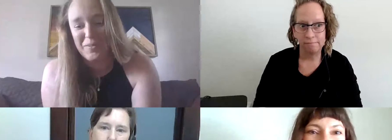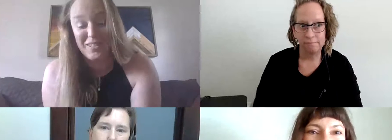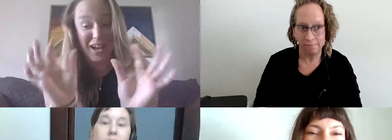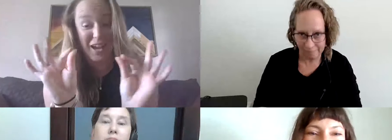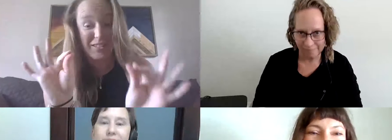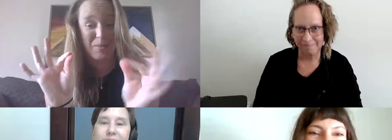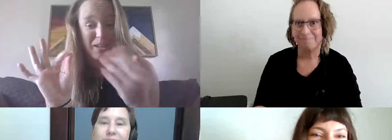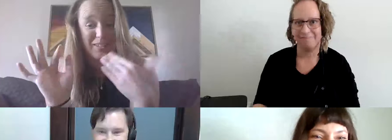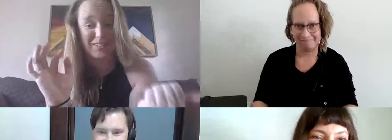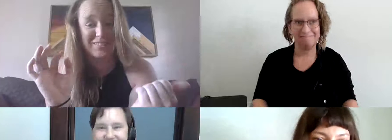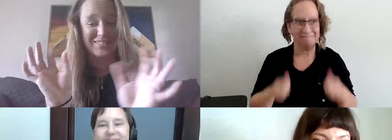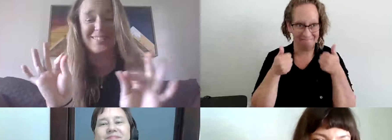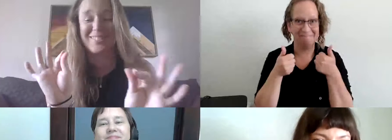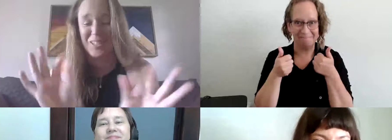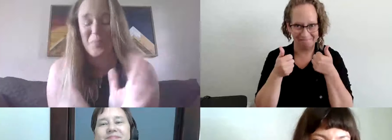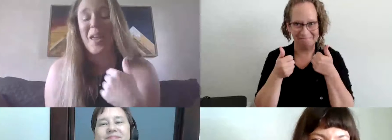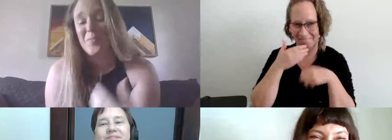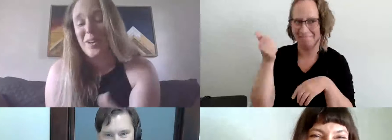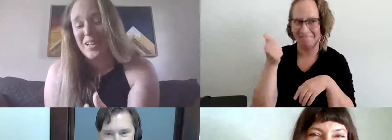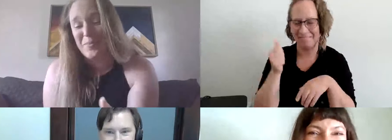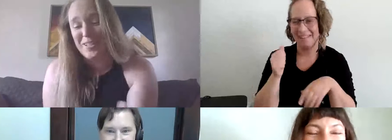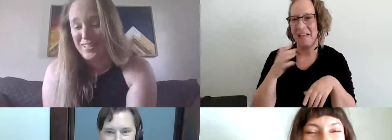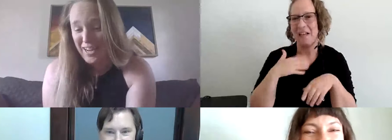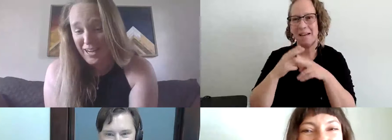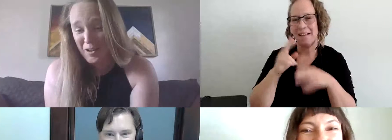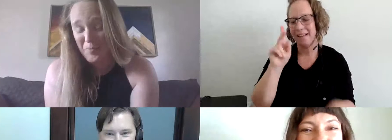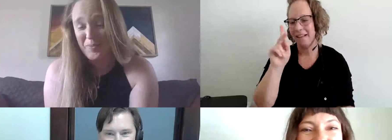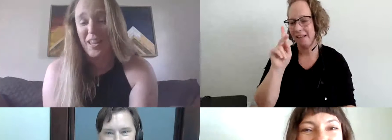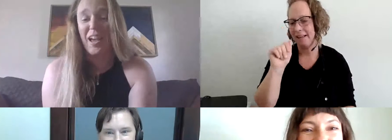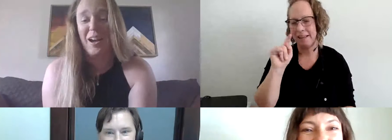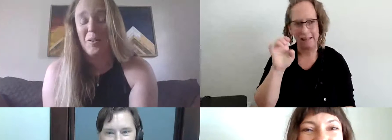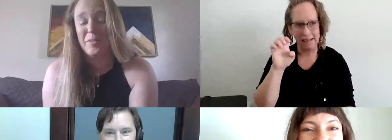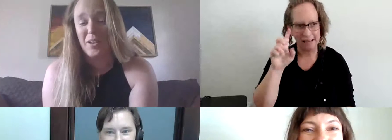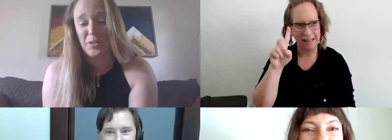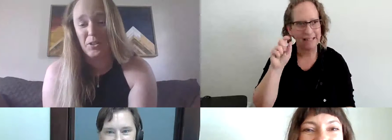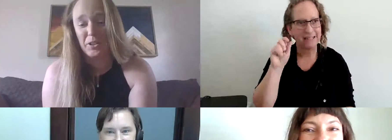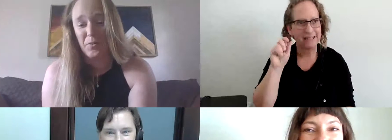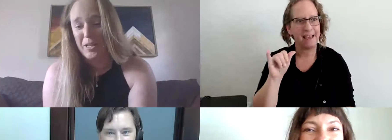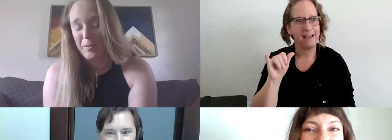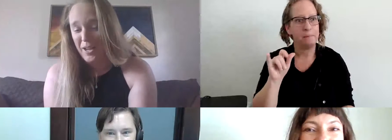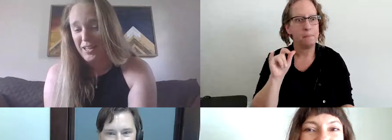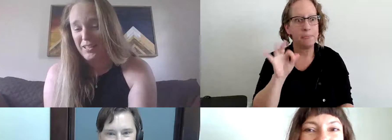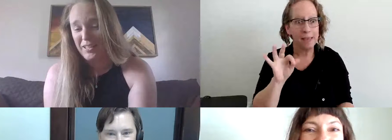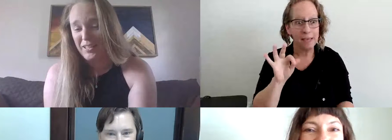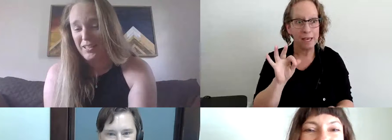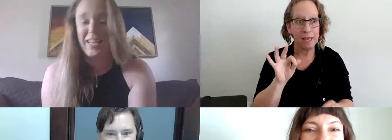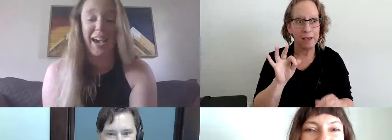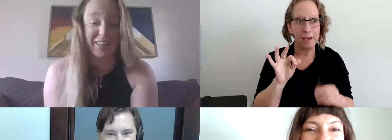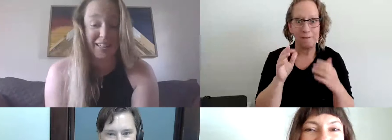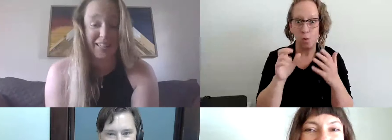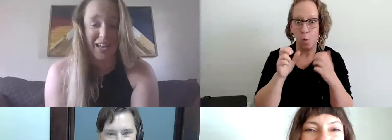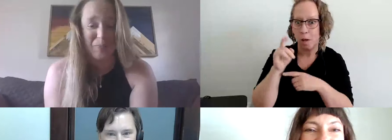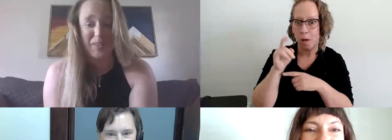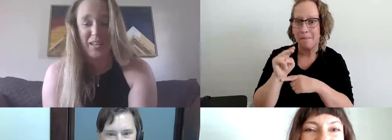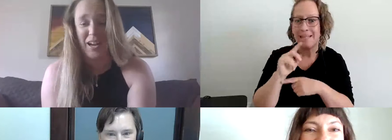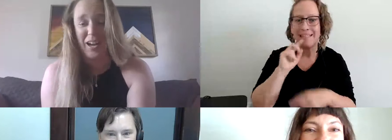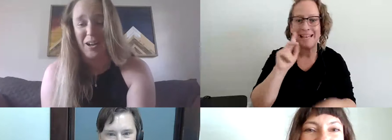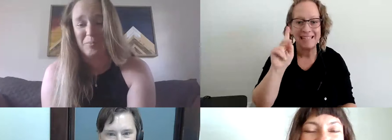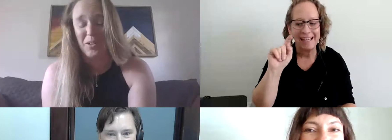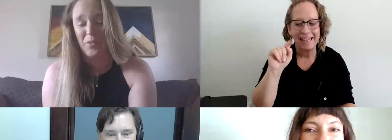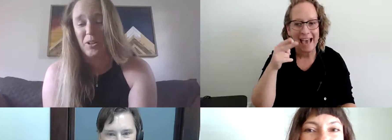My name is that better? So, Yes. my name is Katie Day. If you're looking for me to pin, it says Kathleen